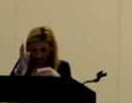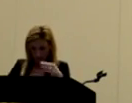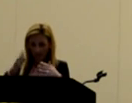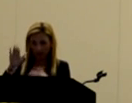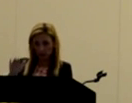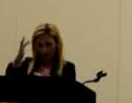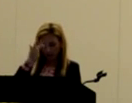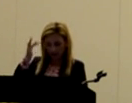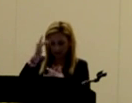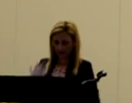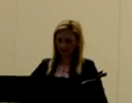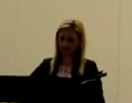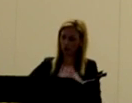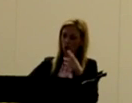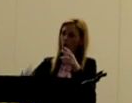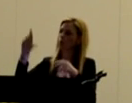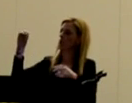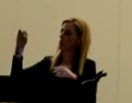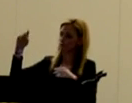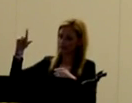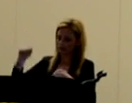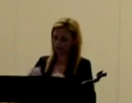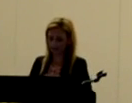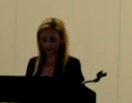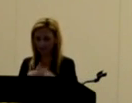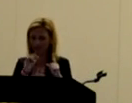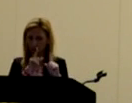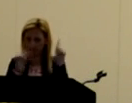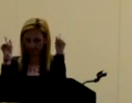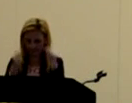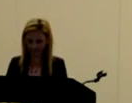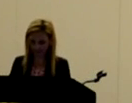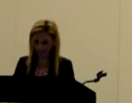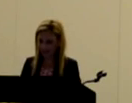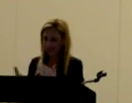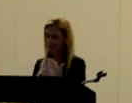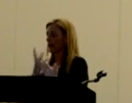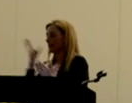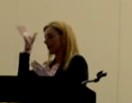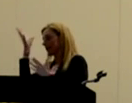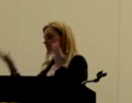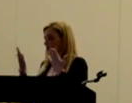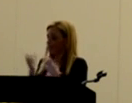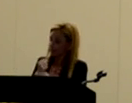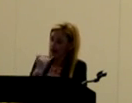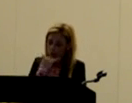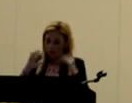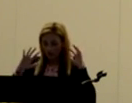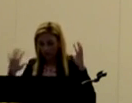a result of a childhood illness called roseola. But that's not true. Even my parents might have gotten it